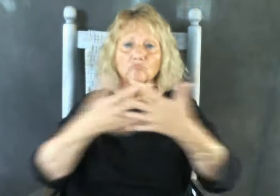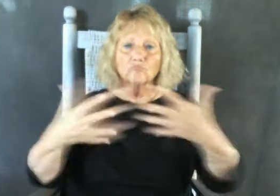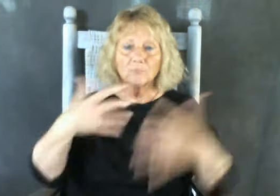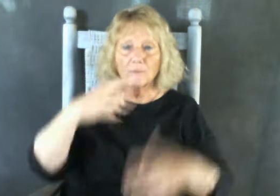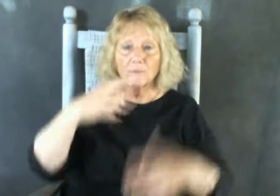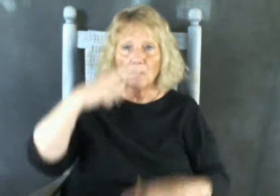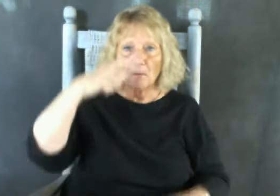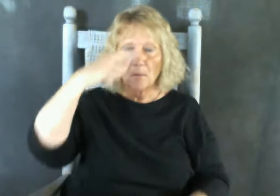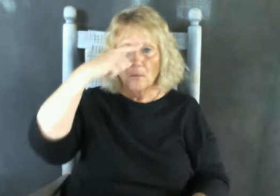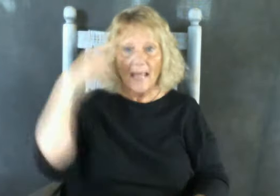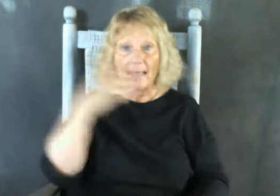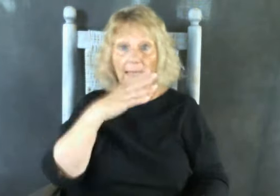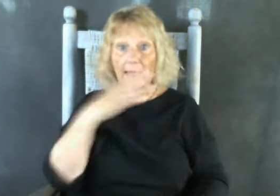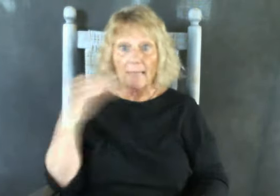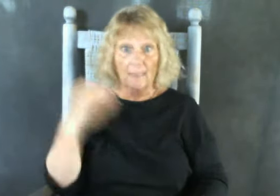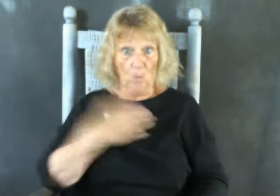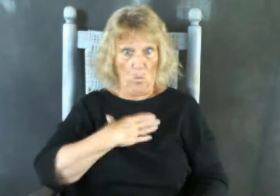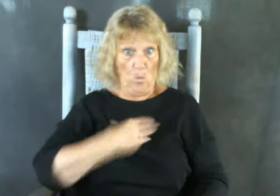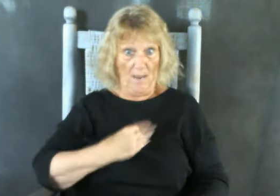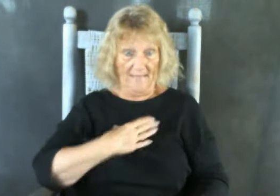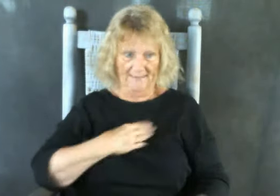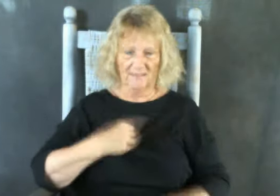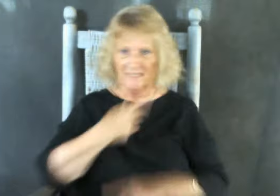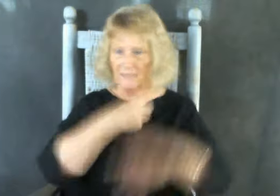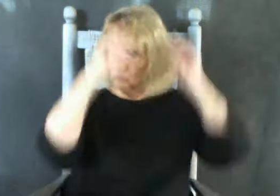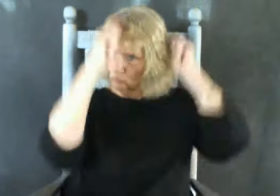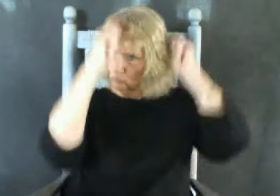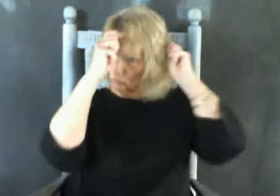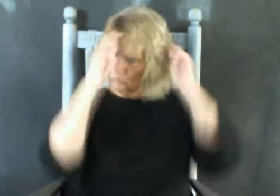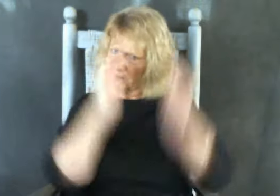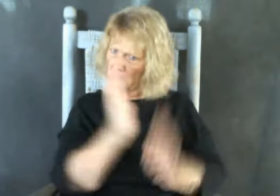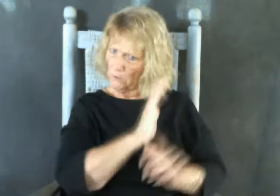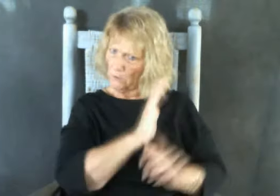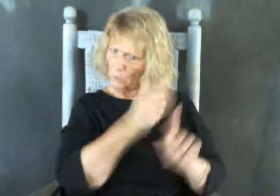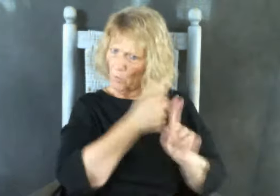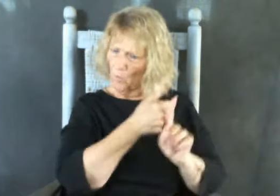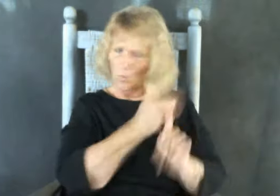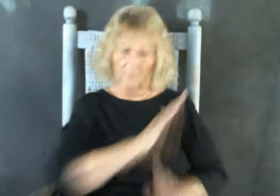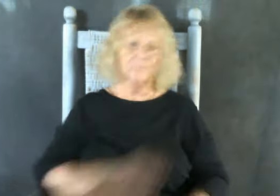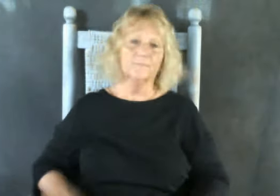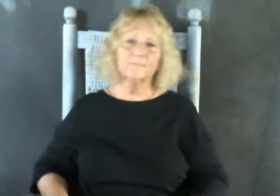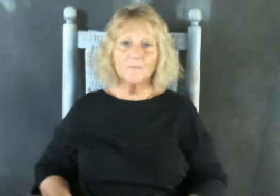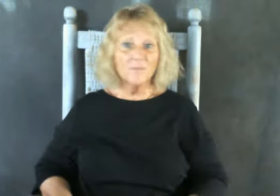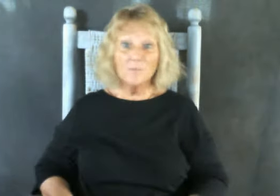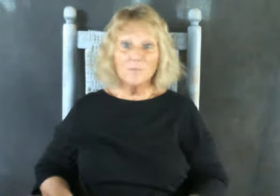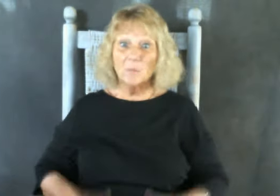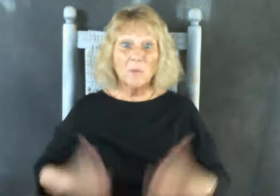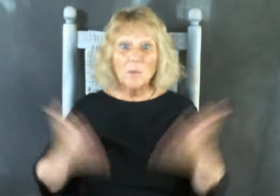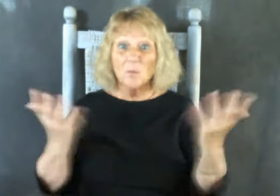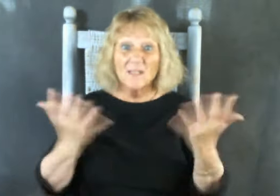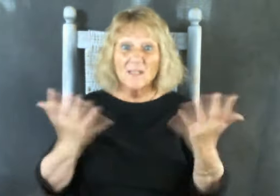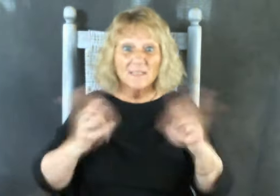Well, I think now today you're starting to see things go back to somewhat normal, but, you know, I